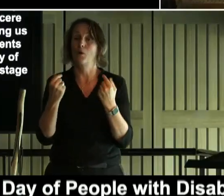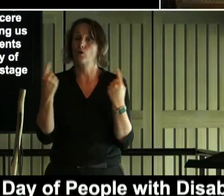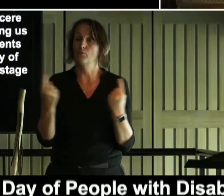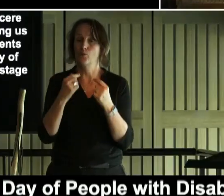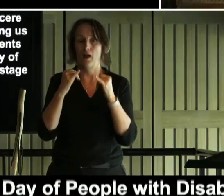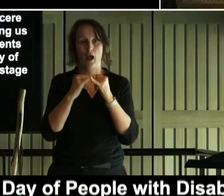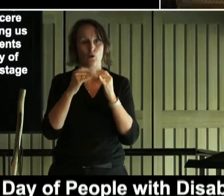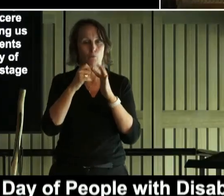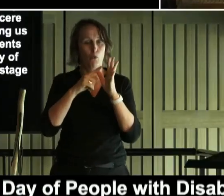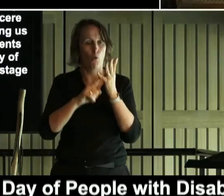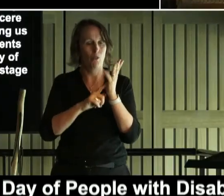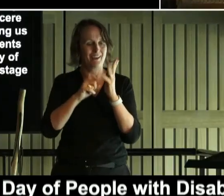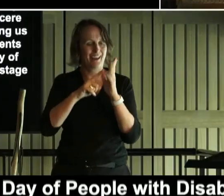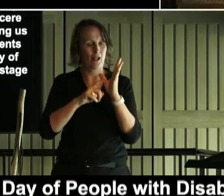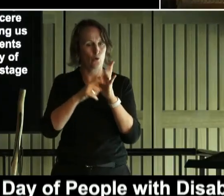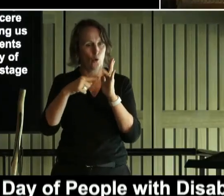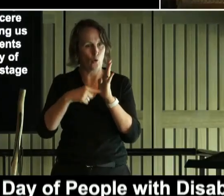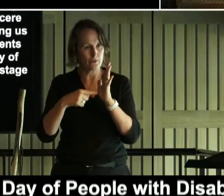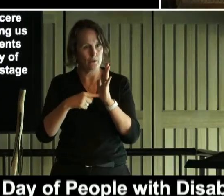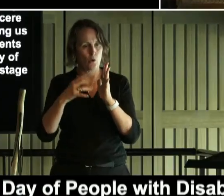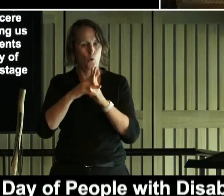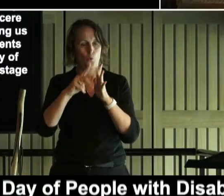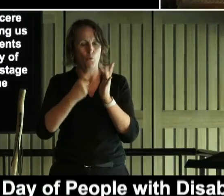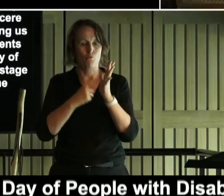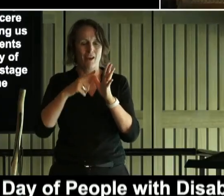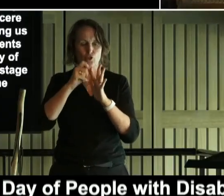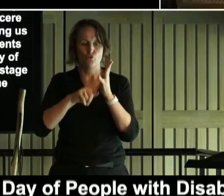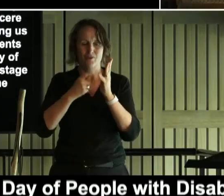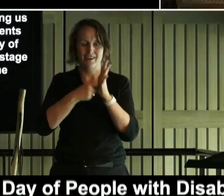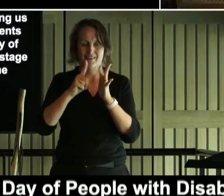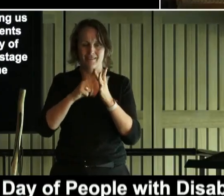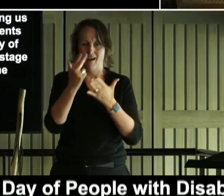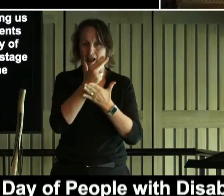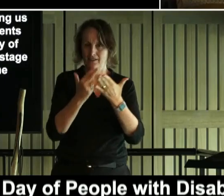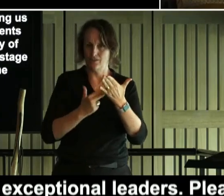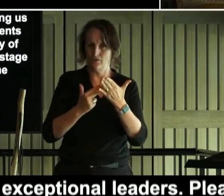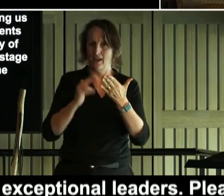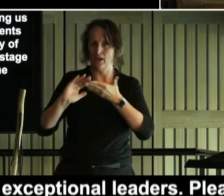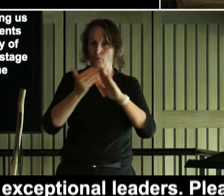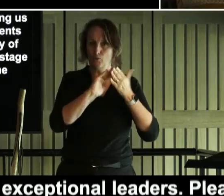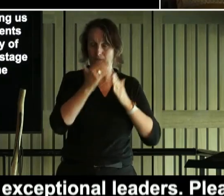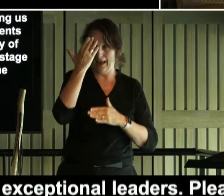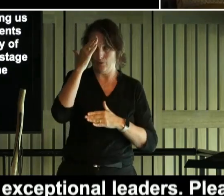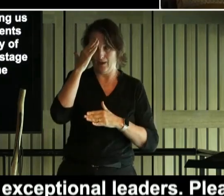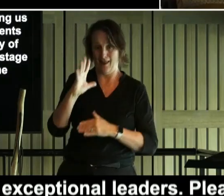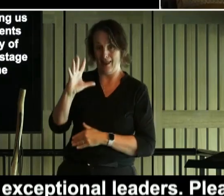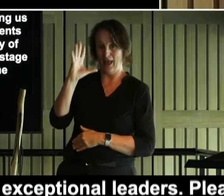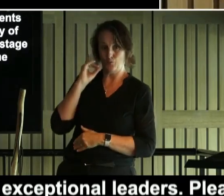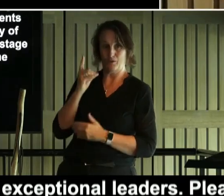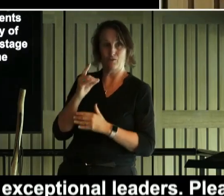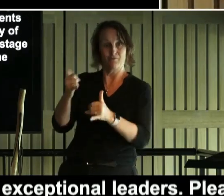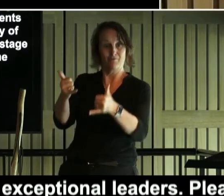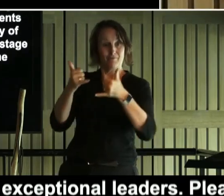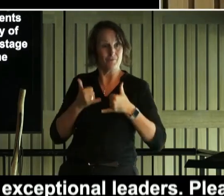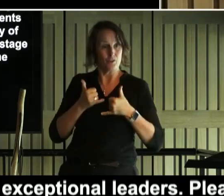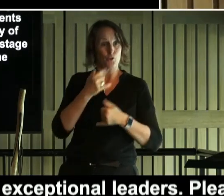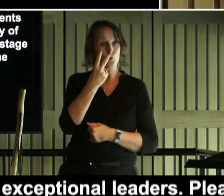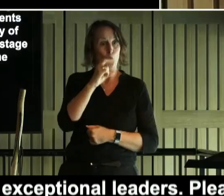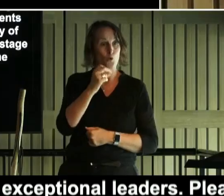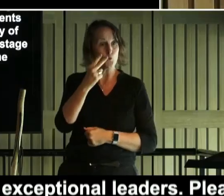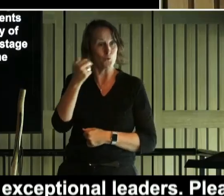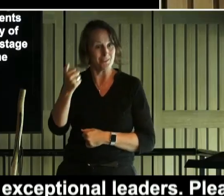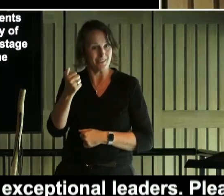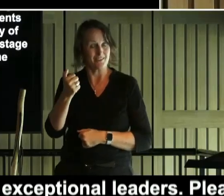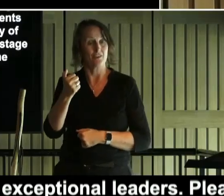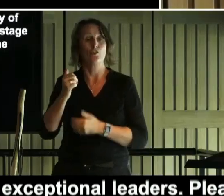welcome Uncle Paul Calcott, Wiradjuri artist and community elder, who was just last week awarded the 2026 Creative